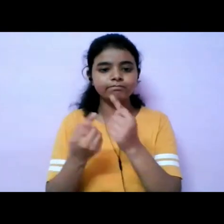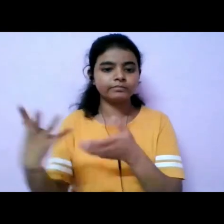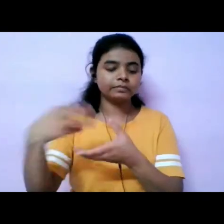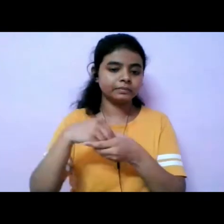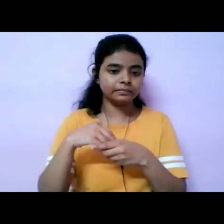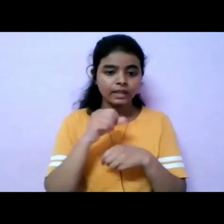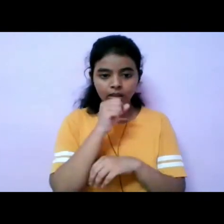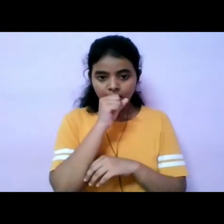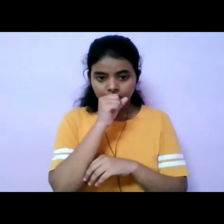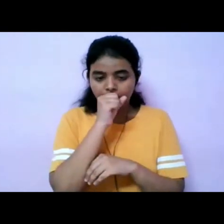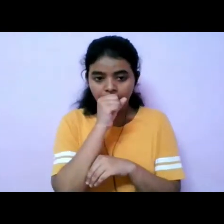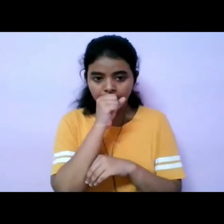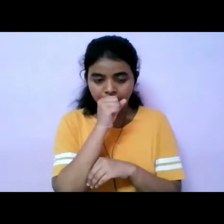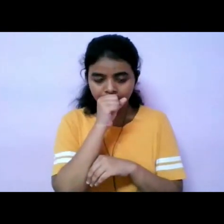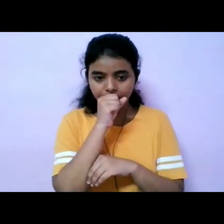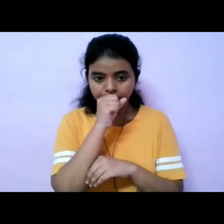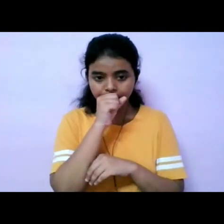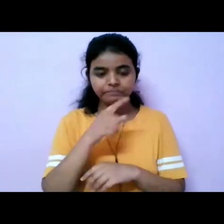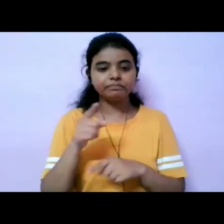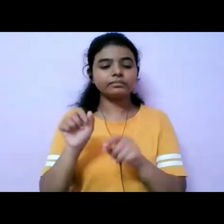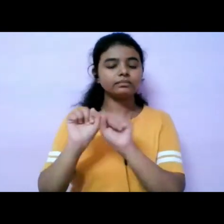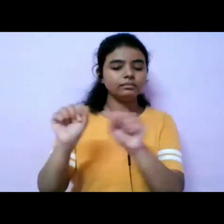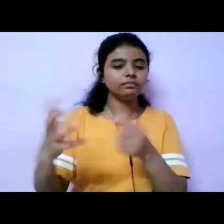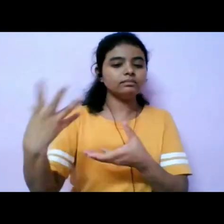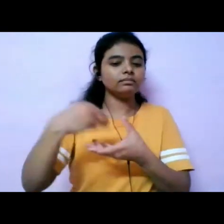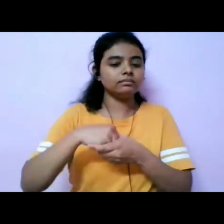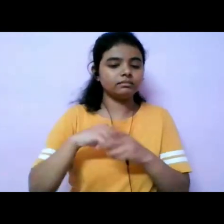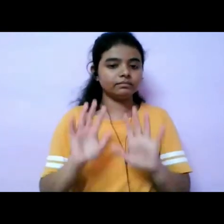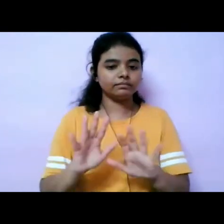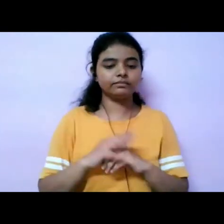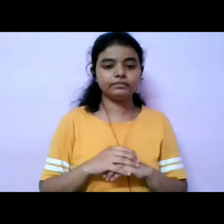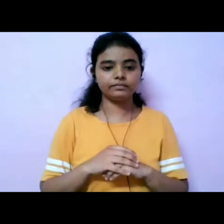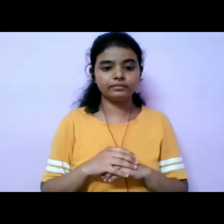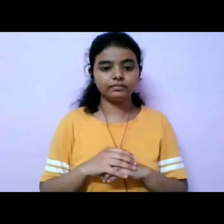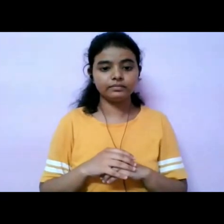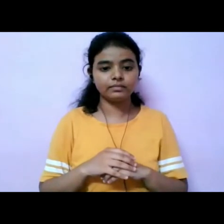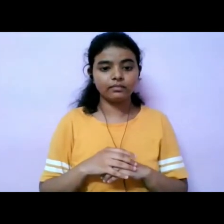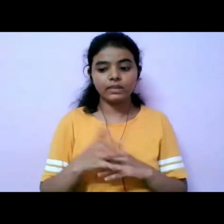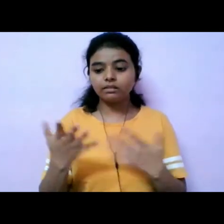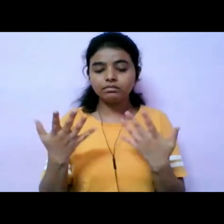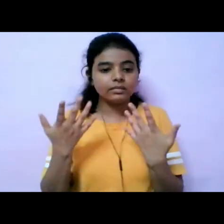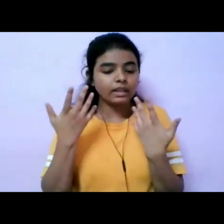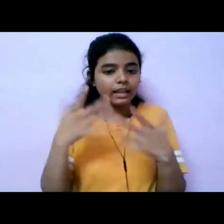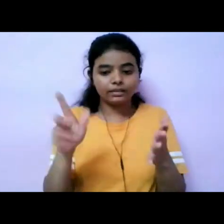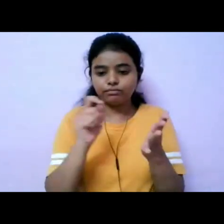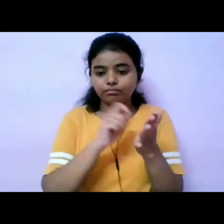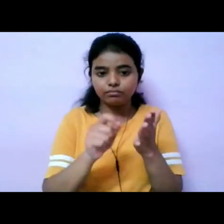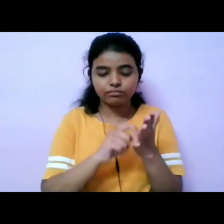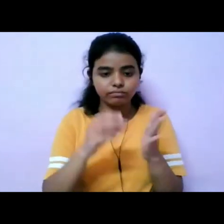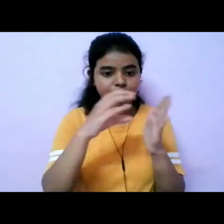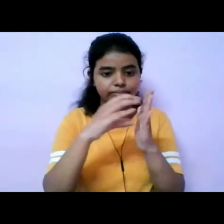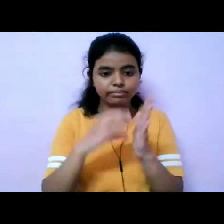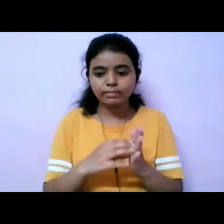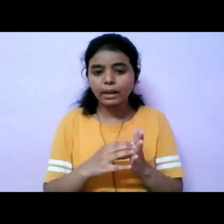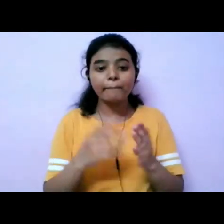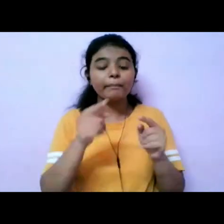incalculable contributions to the body politic. As Joan Chanuk notes, artists